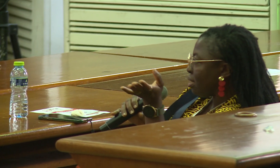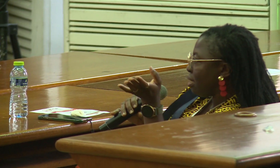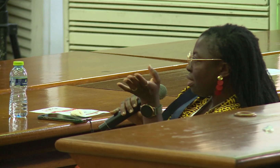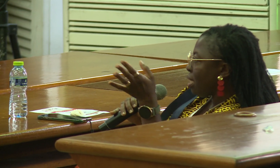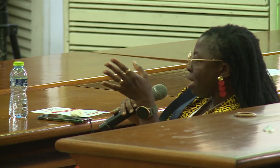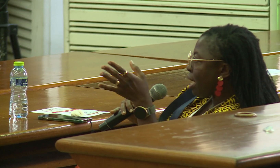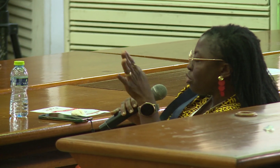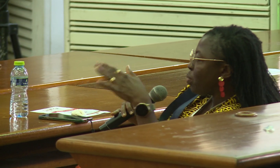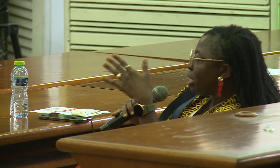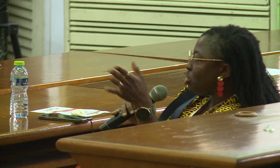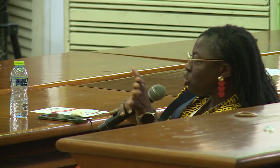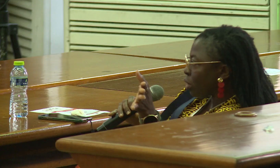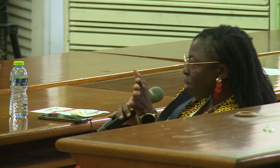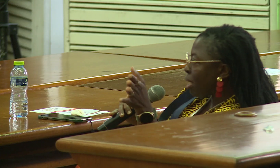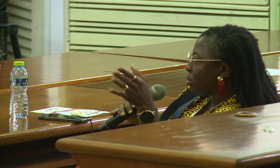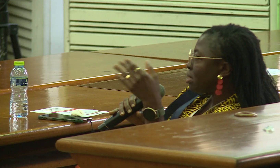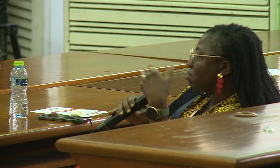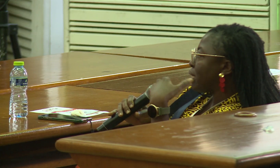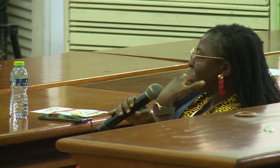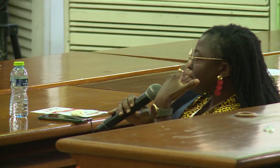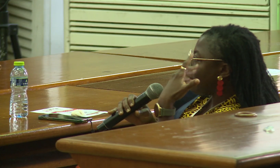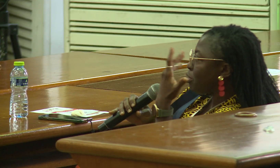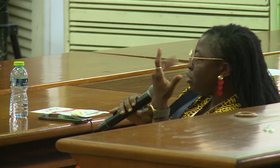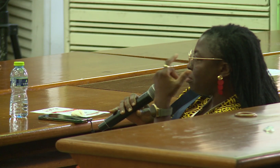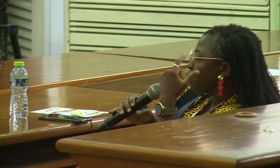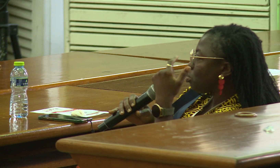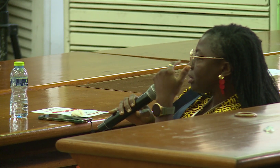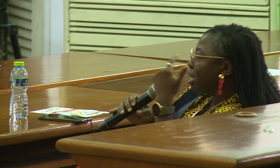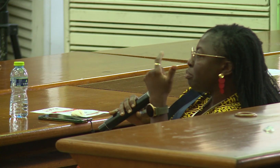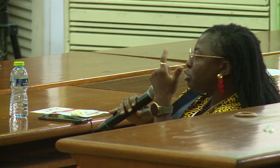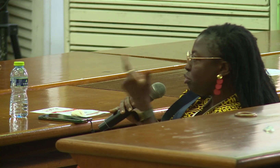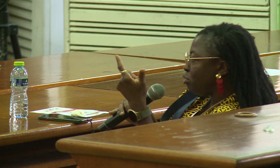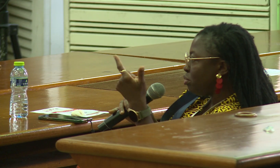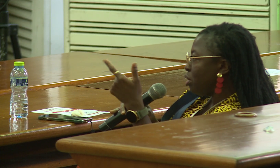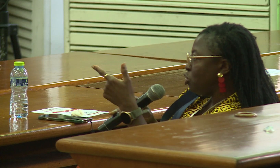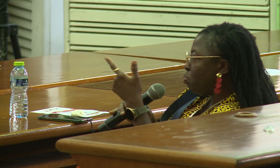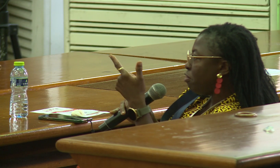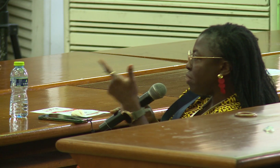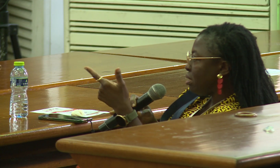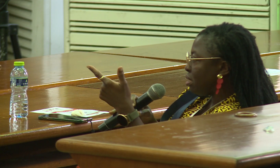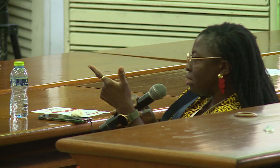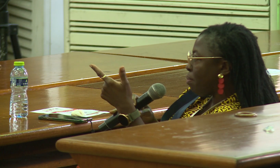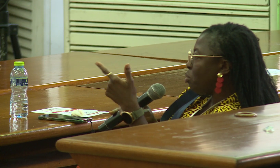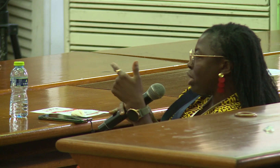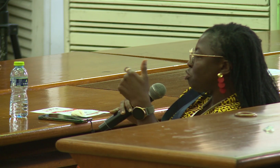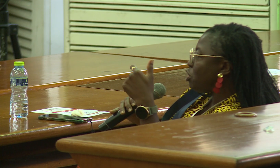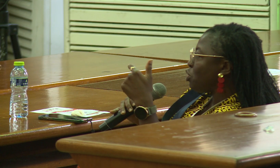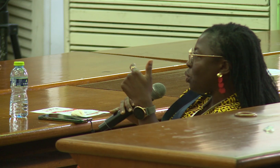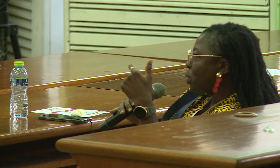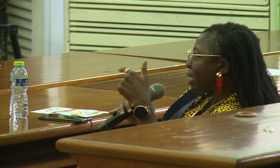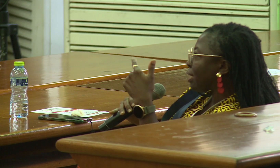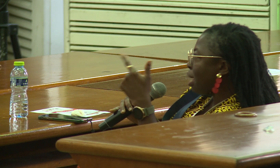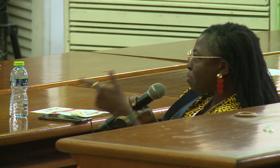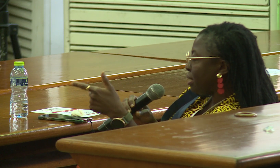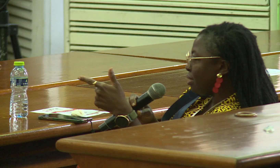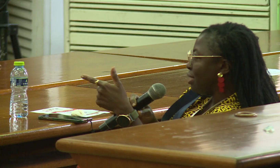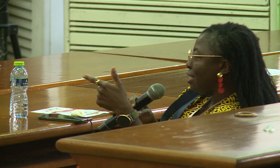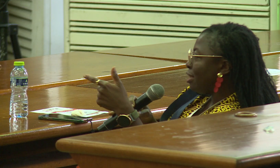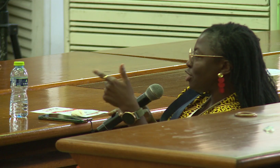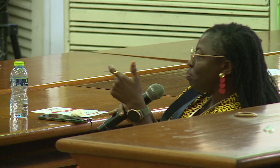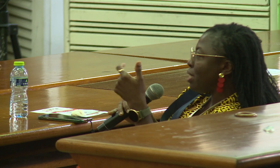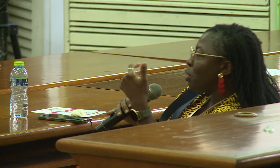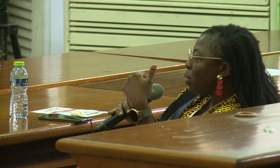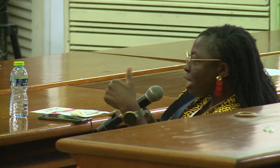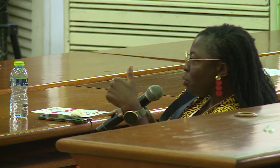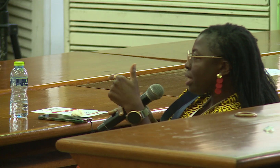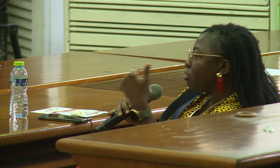this? I don't know whether she's talked about it, but I'm curious. What can we do to prevent it? I mean, once we know it can happen,